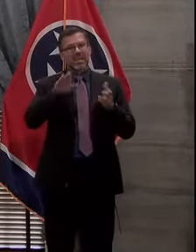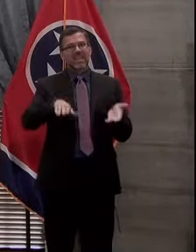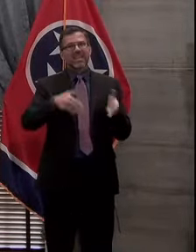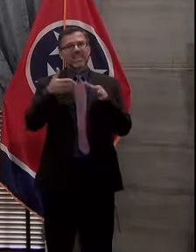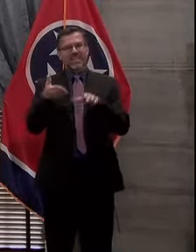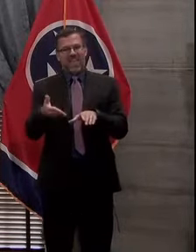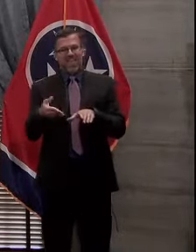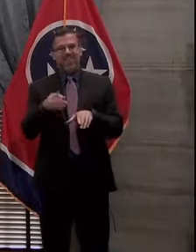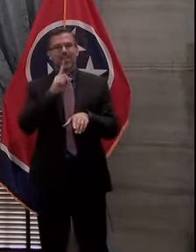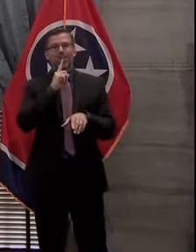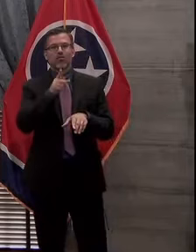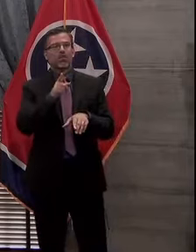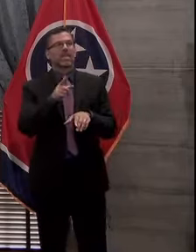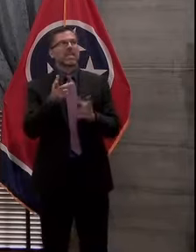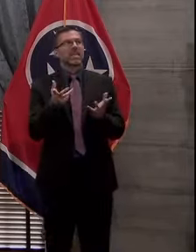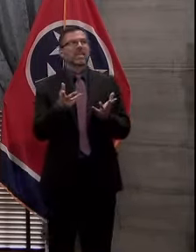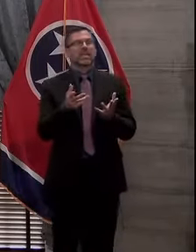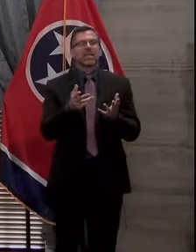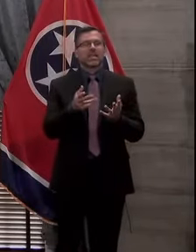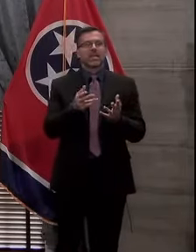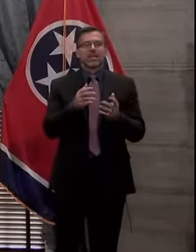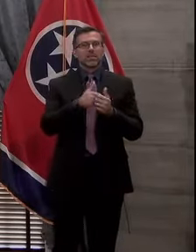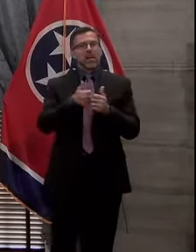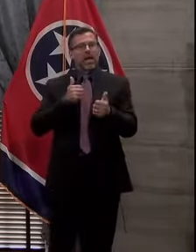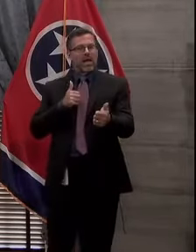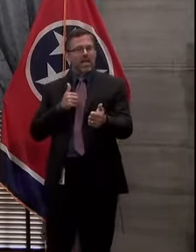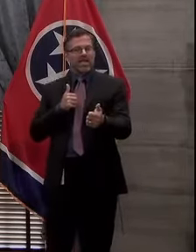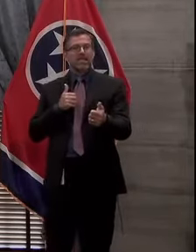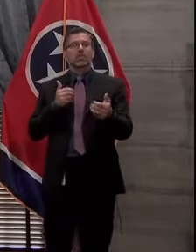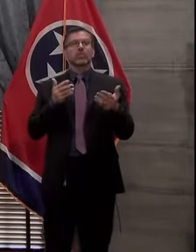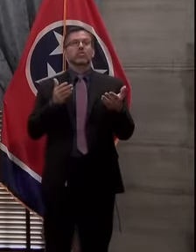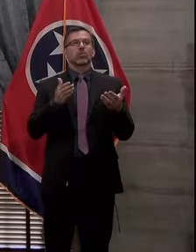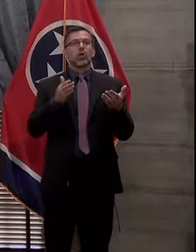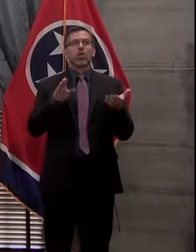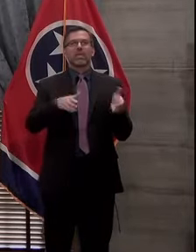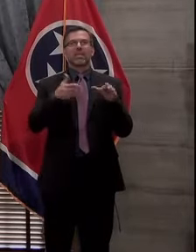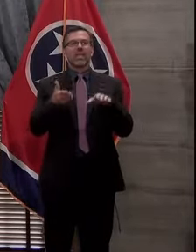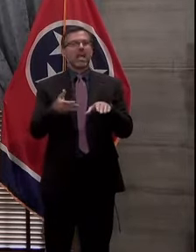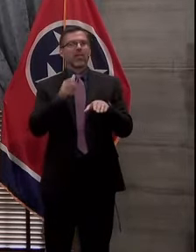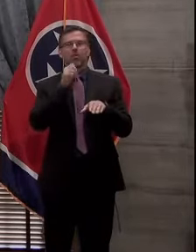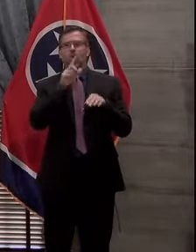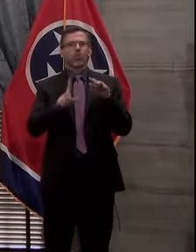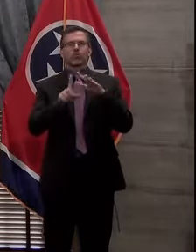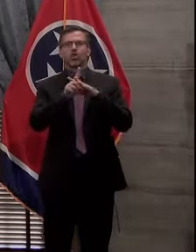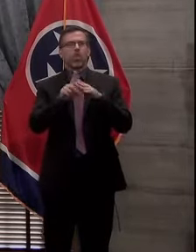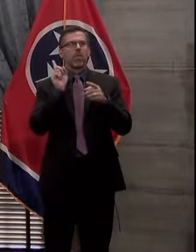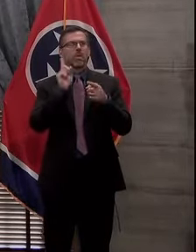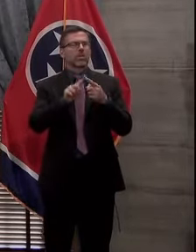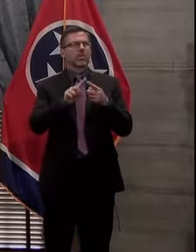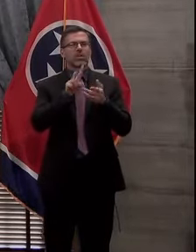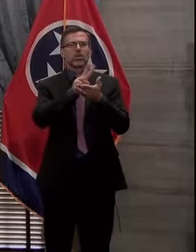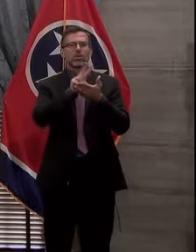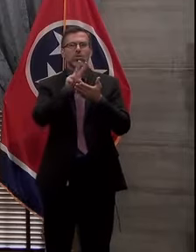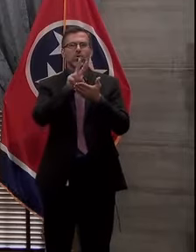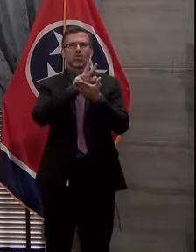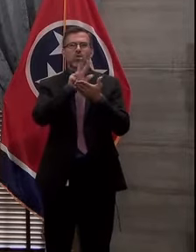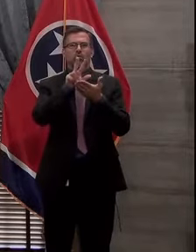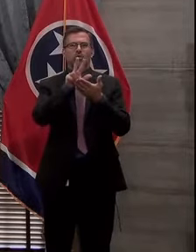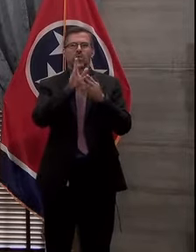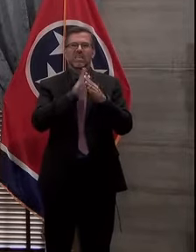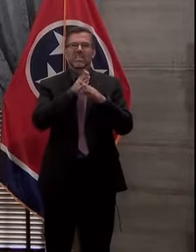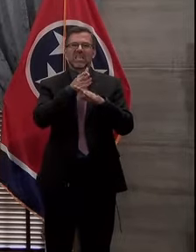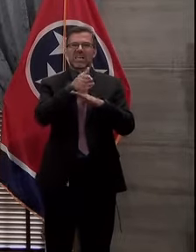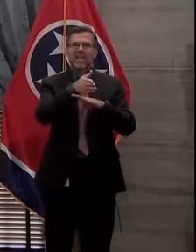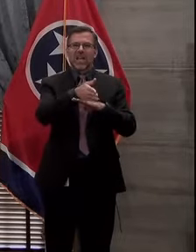have, which means the deaths won't start showing up until 2 or 3 weeks after the surge